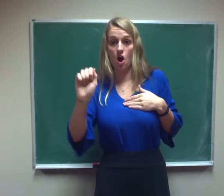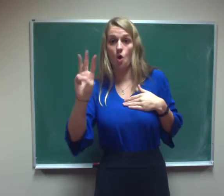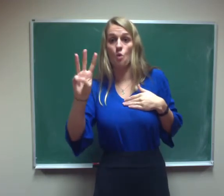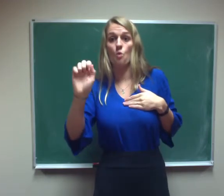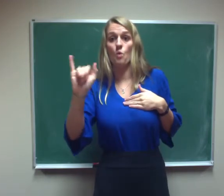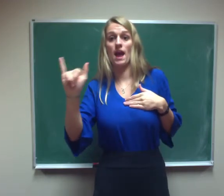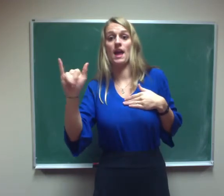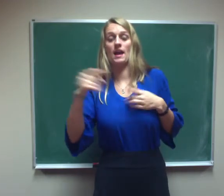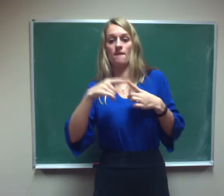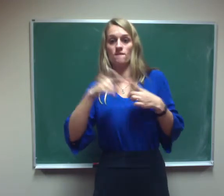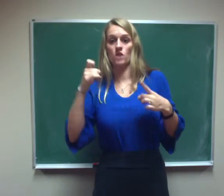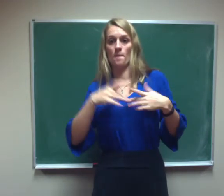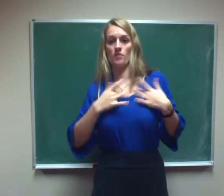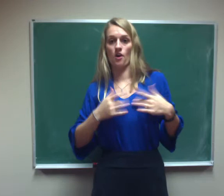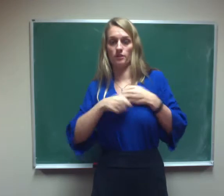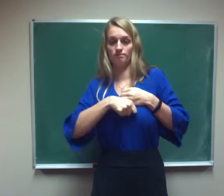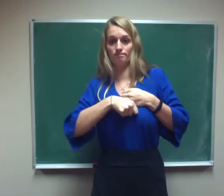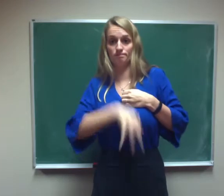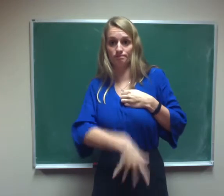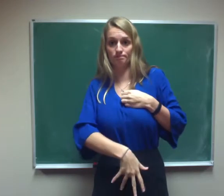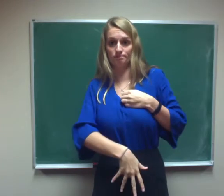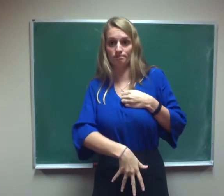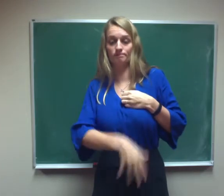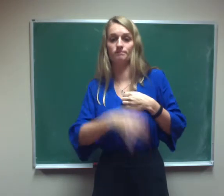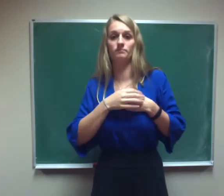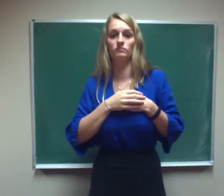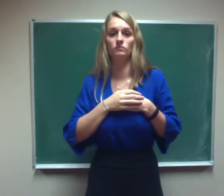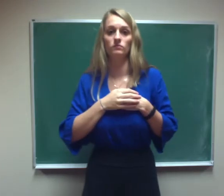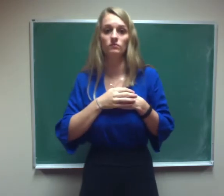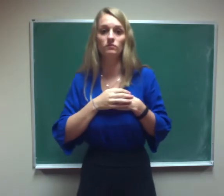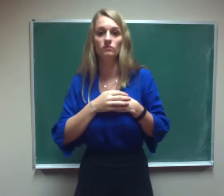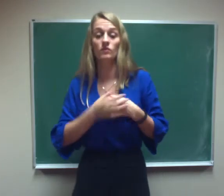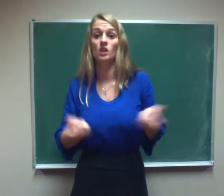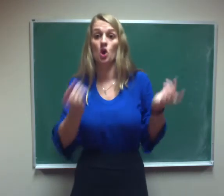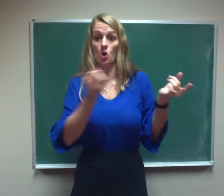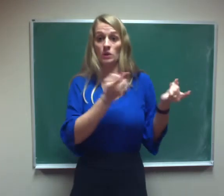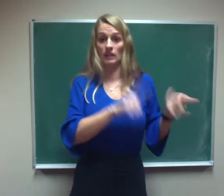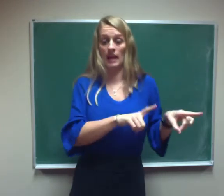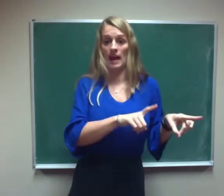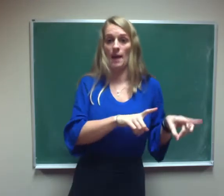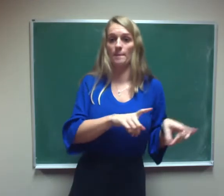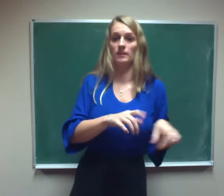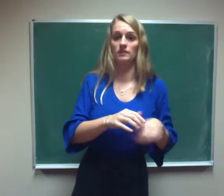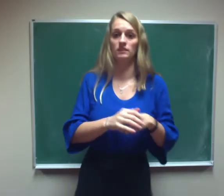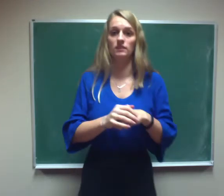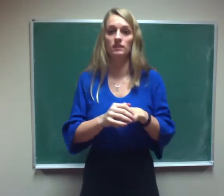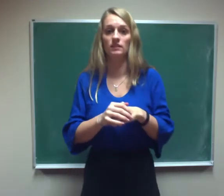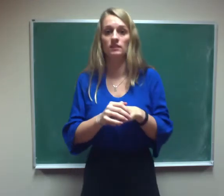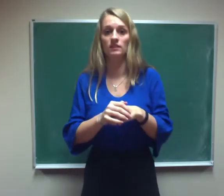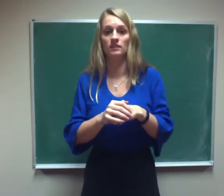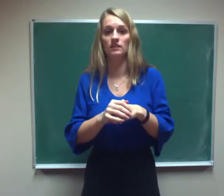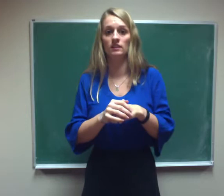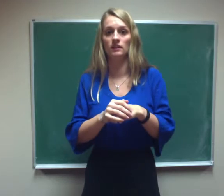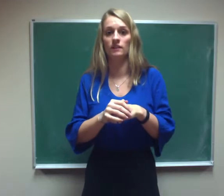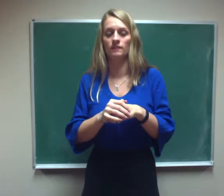heart through the series of arteries, specific tissues are supplied by smaller and smaller branches. In order for the